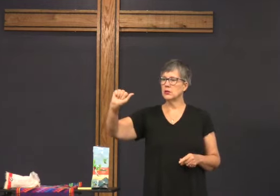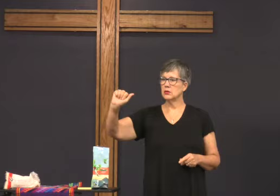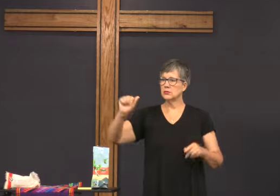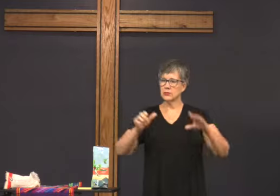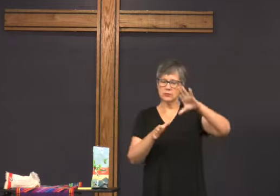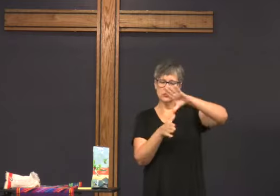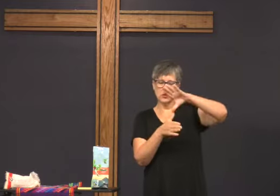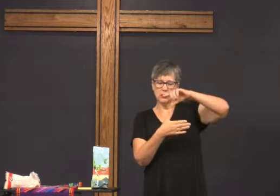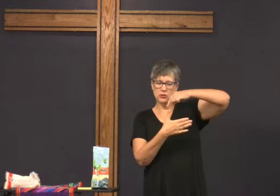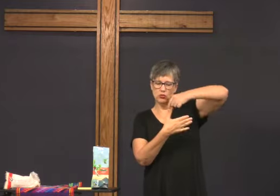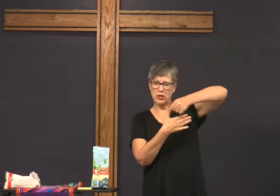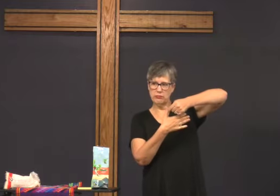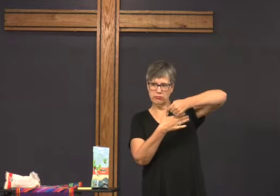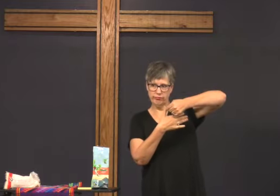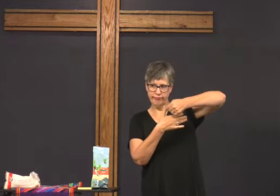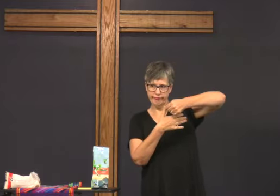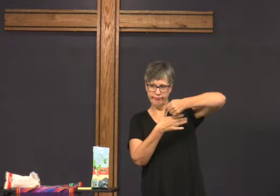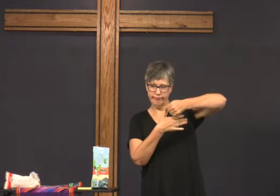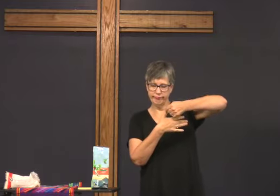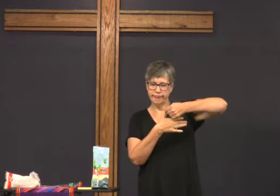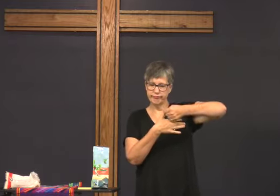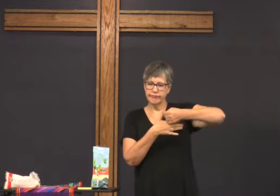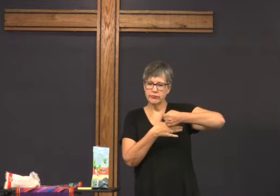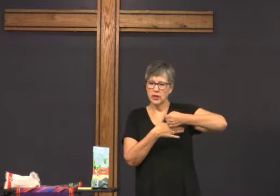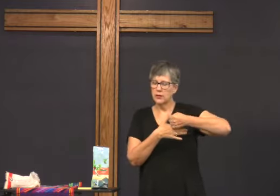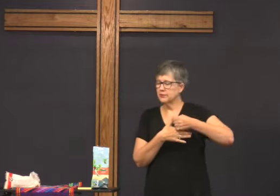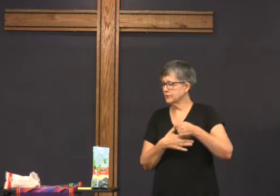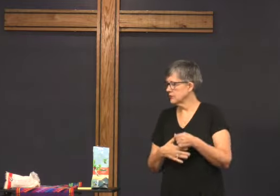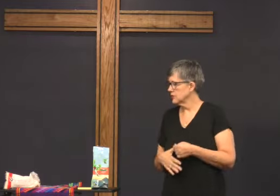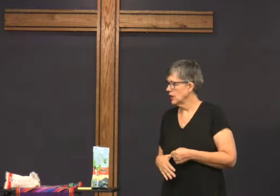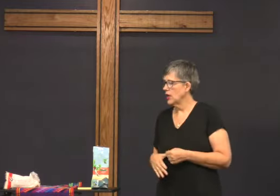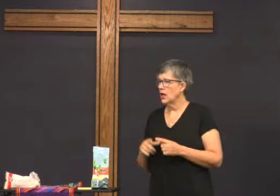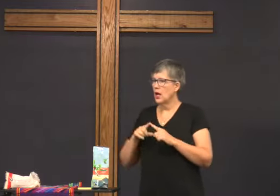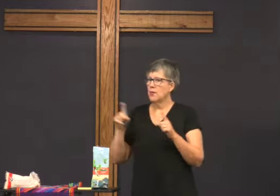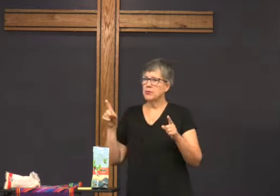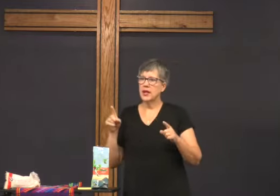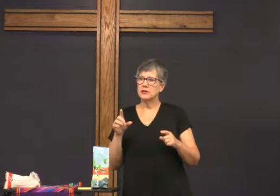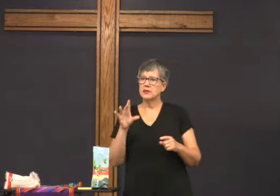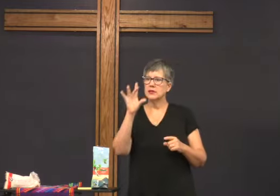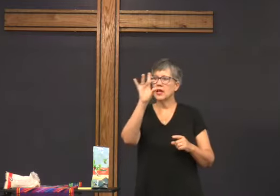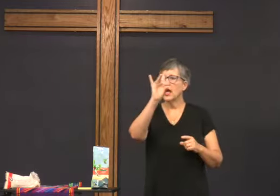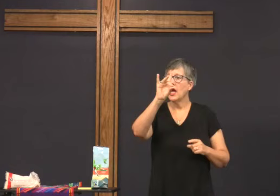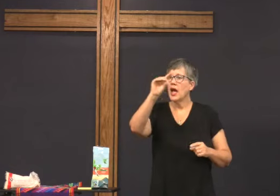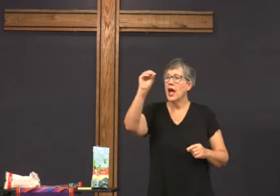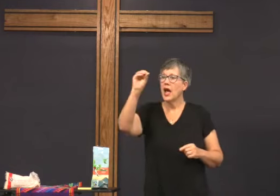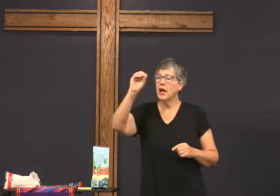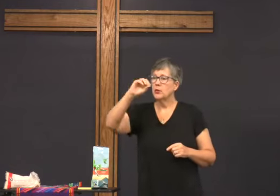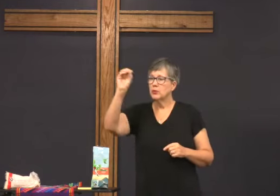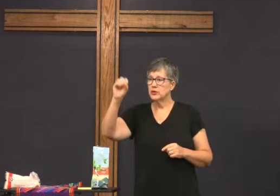in Guatemala, that's the name of the country. There, in the middle.